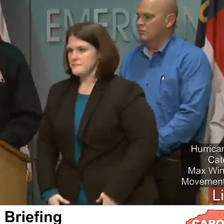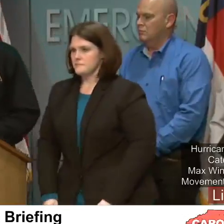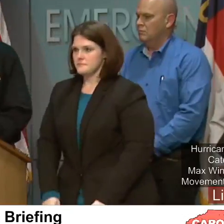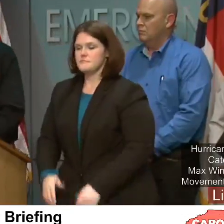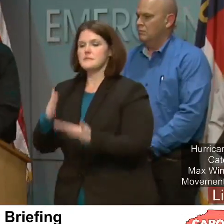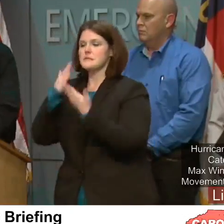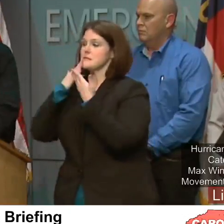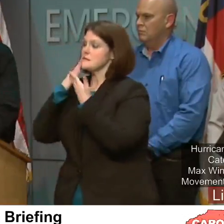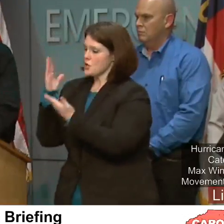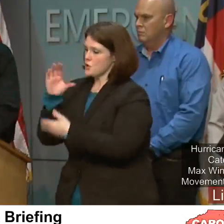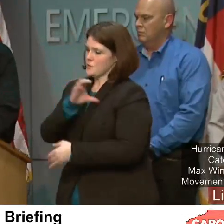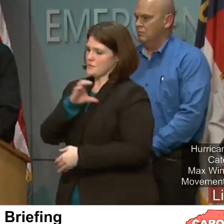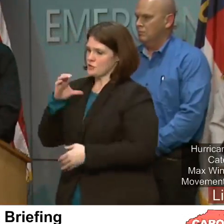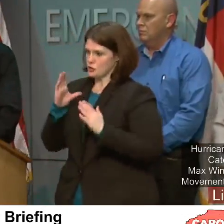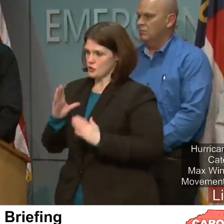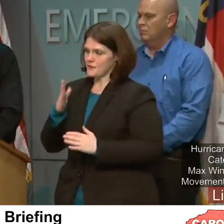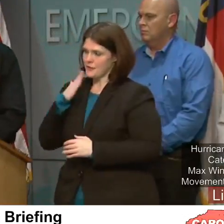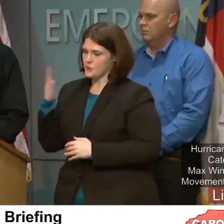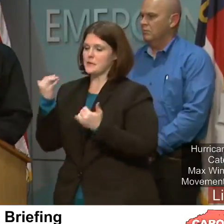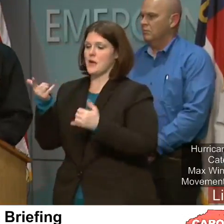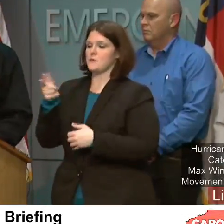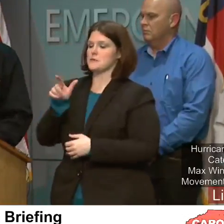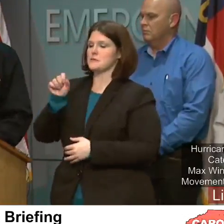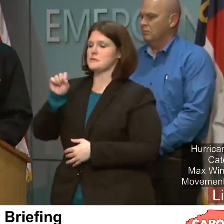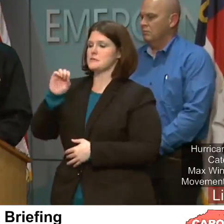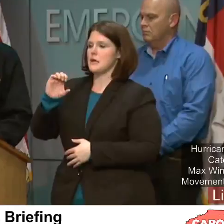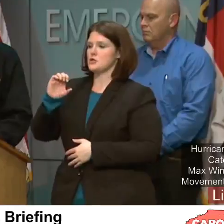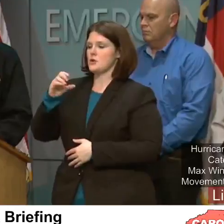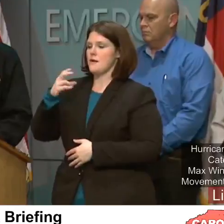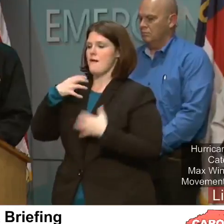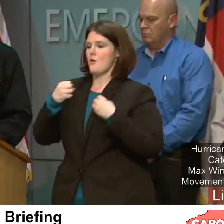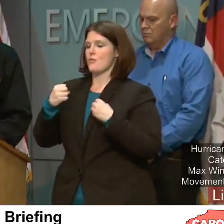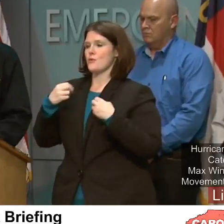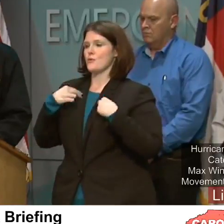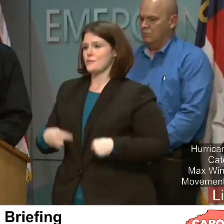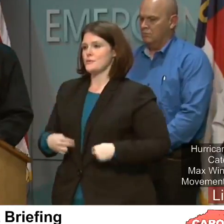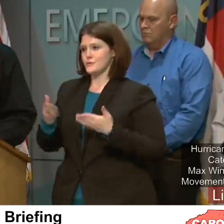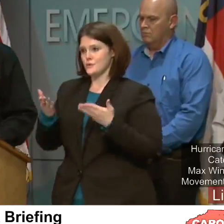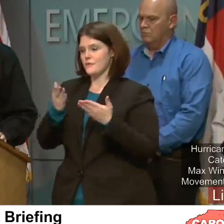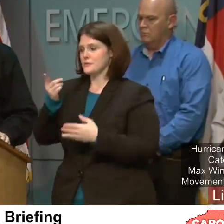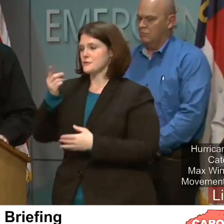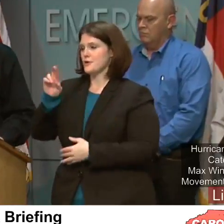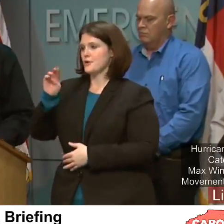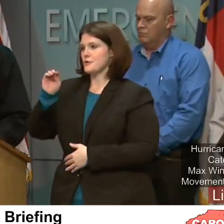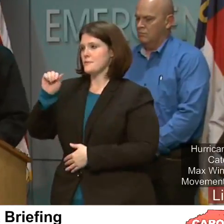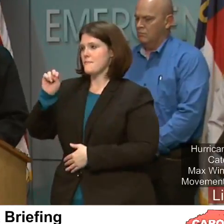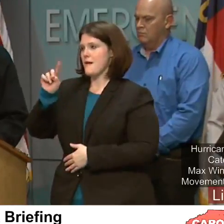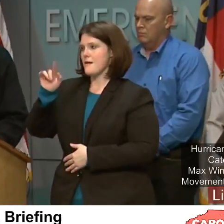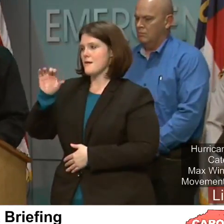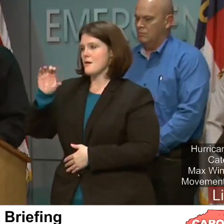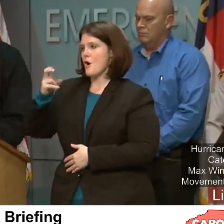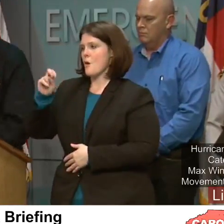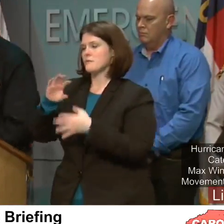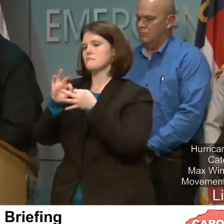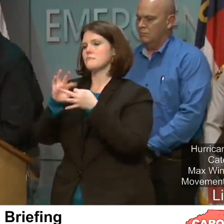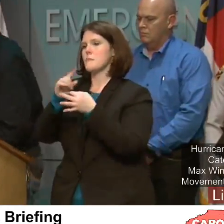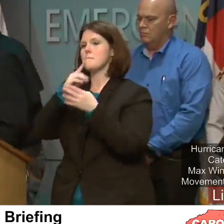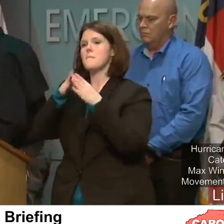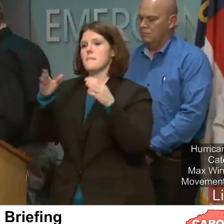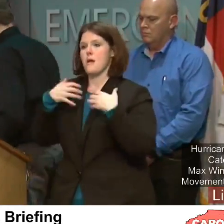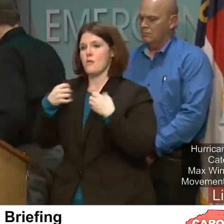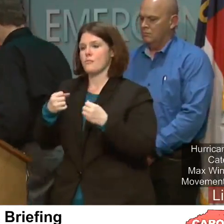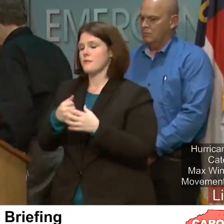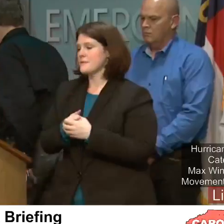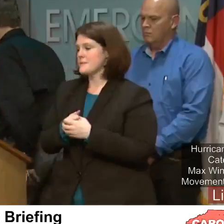Thank you, Commissioner. We'll now have the Secretary of Health and Human Services, Dr. Mandy Cohen, to talk about public health. Dr. Cohen.